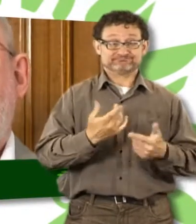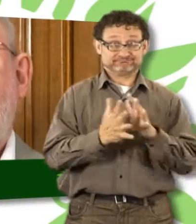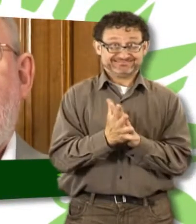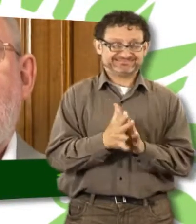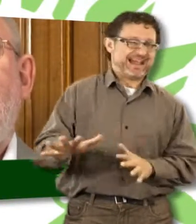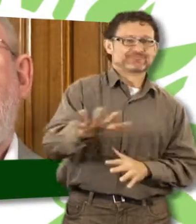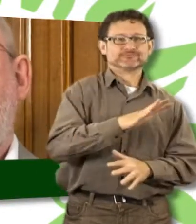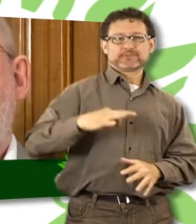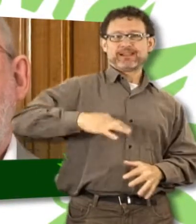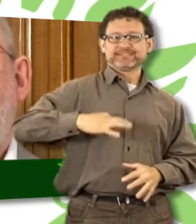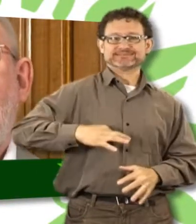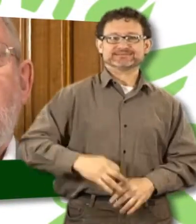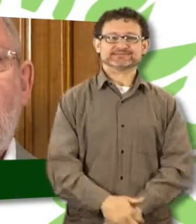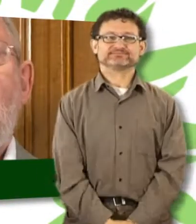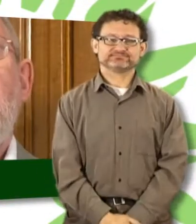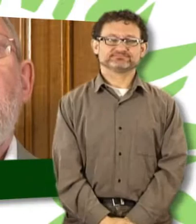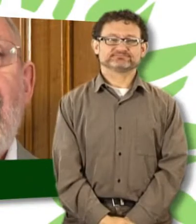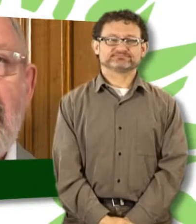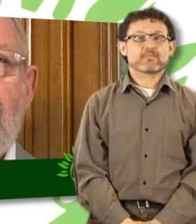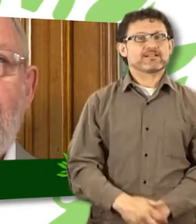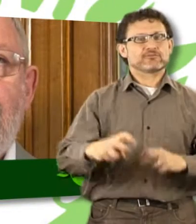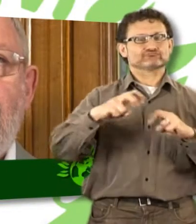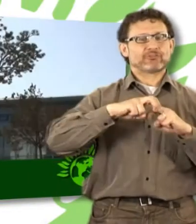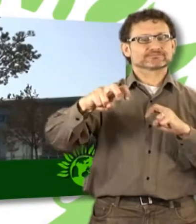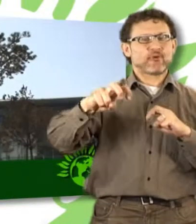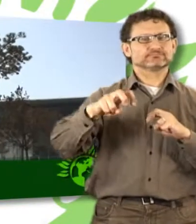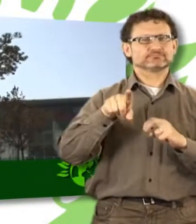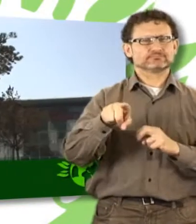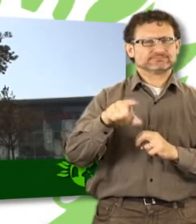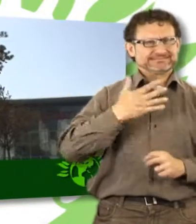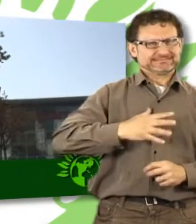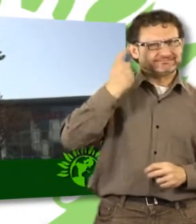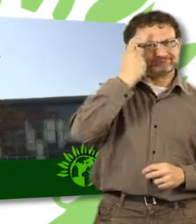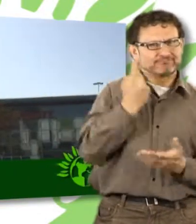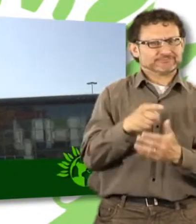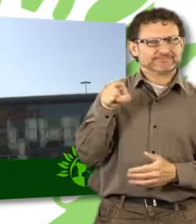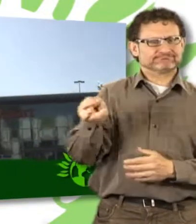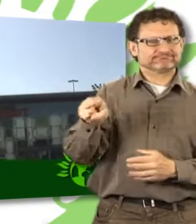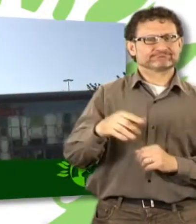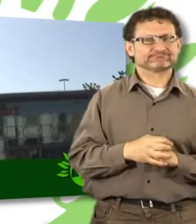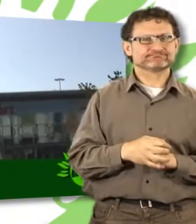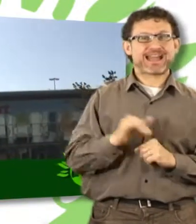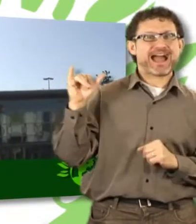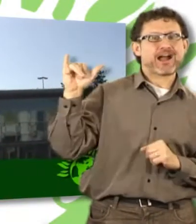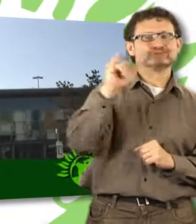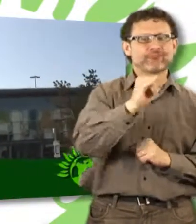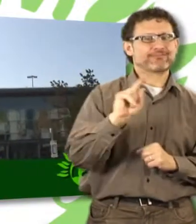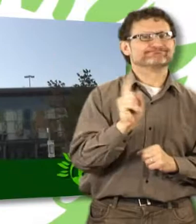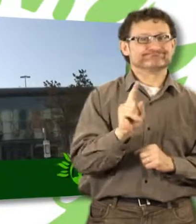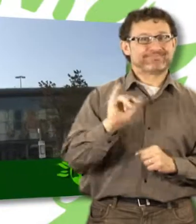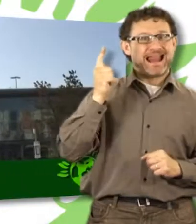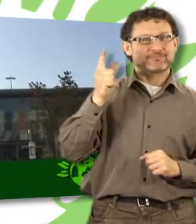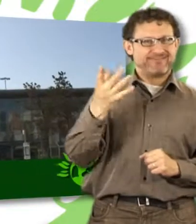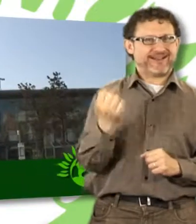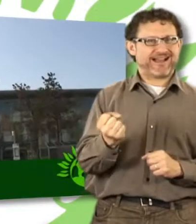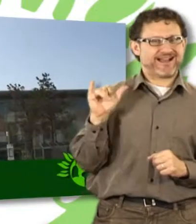as part of our transport issues, what do we do with air travel? We've got an airport in Liverpool and it has grown, and that's created jobs.